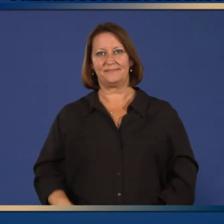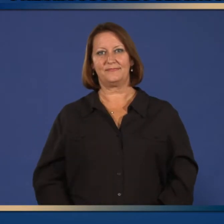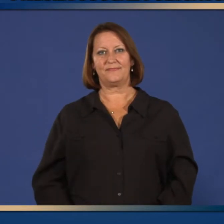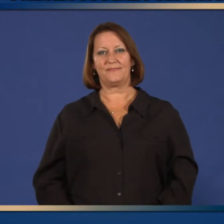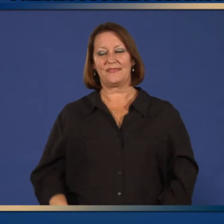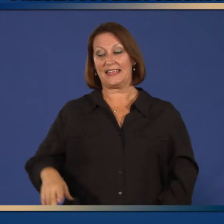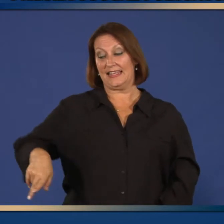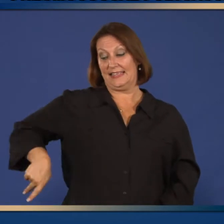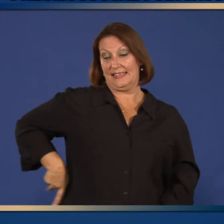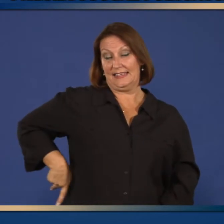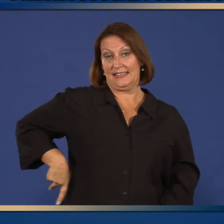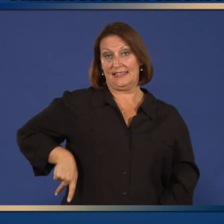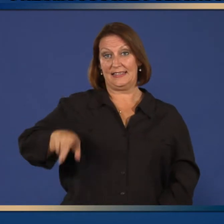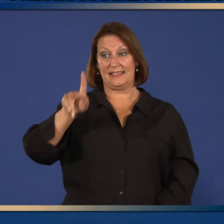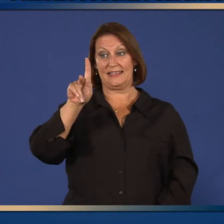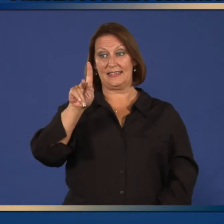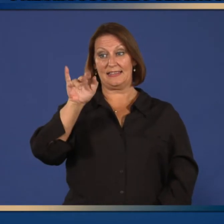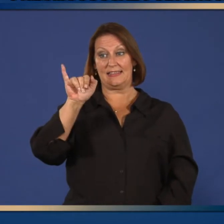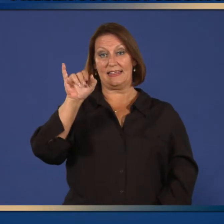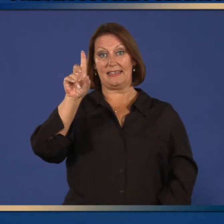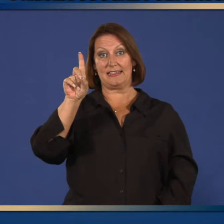nephrotic syndrome,